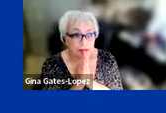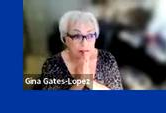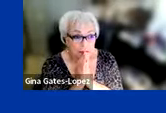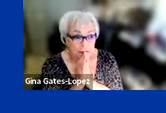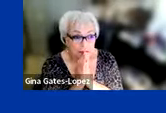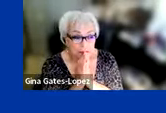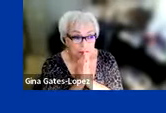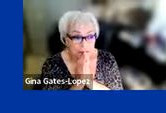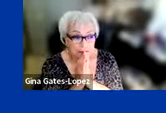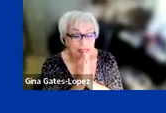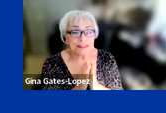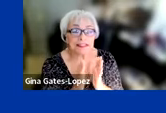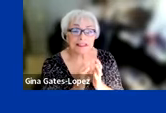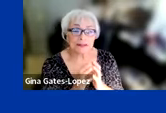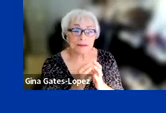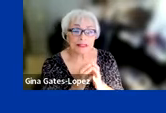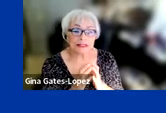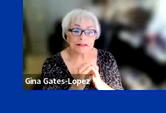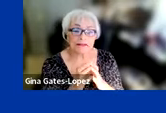of